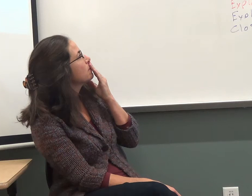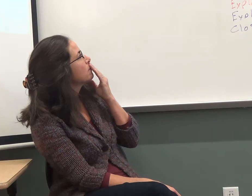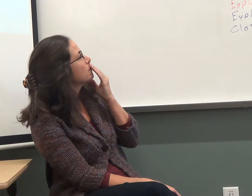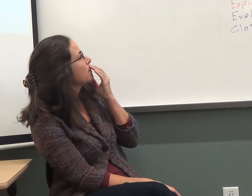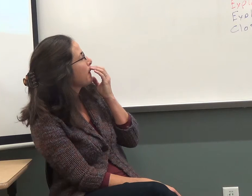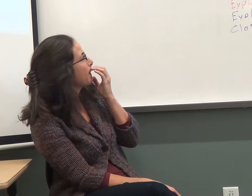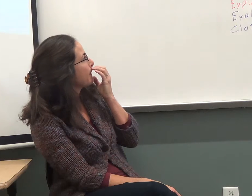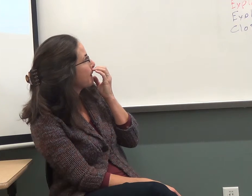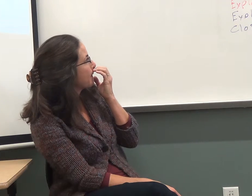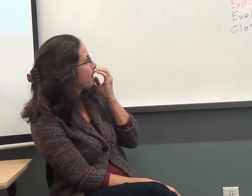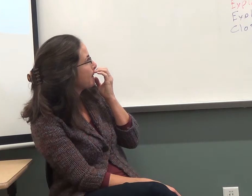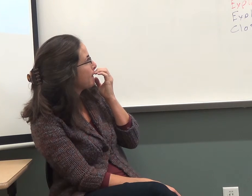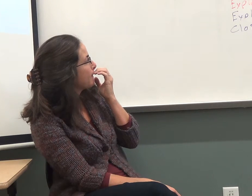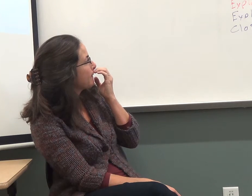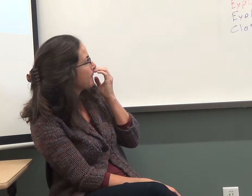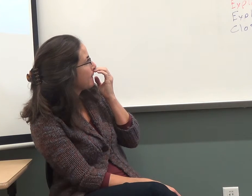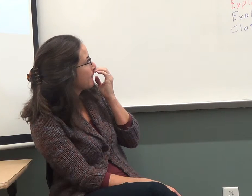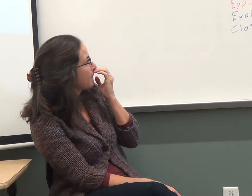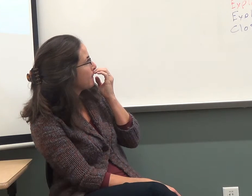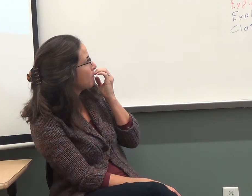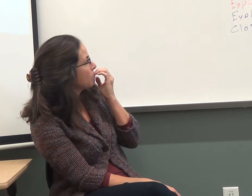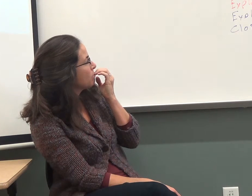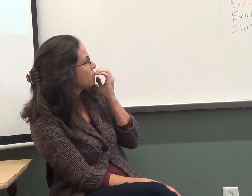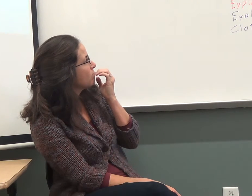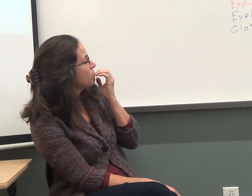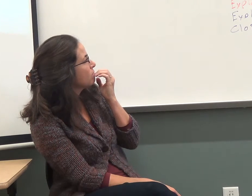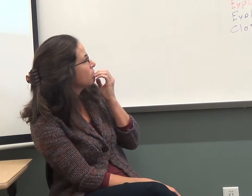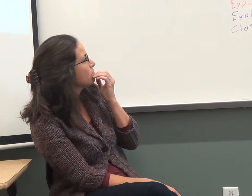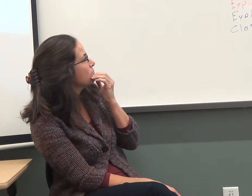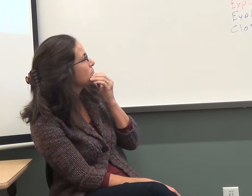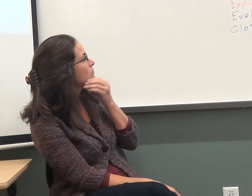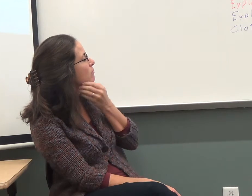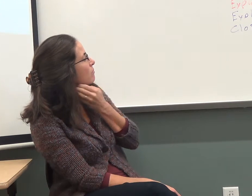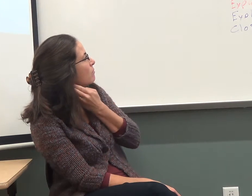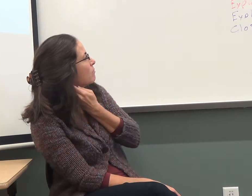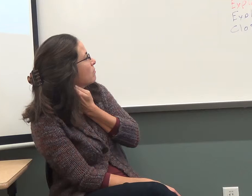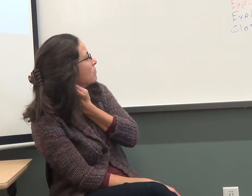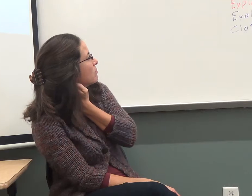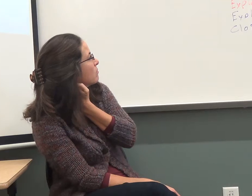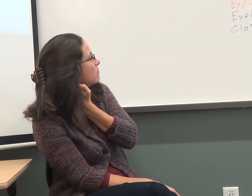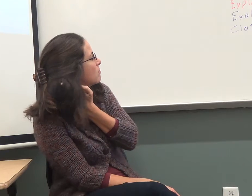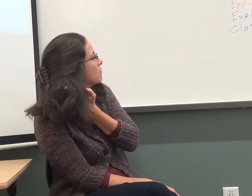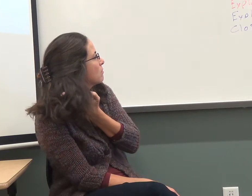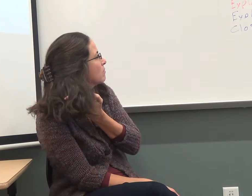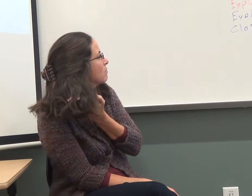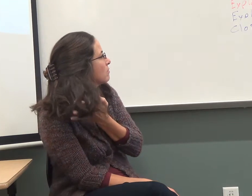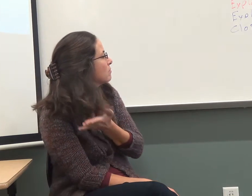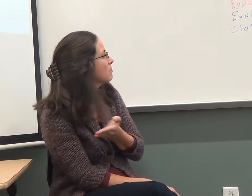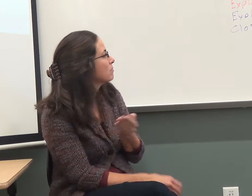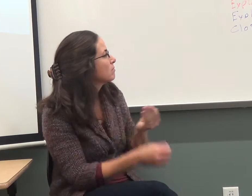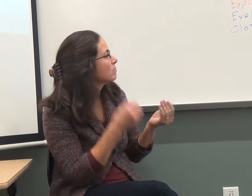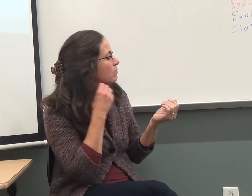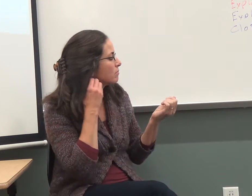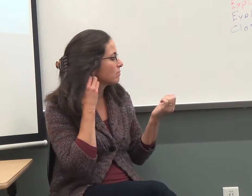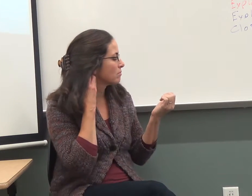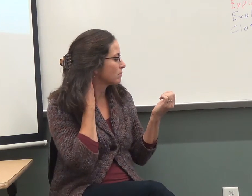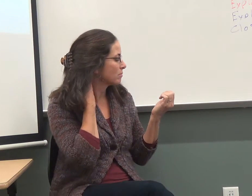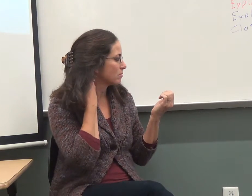next, right? So the next thing that's following you through would be what? Another explanation. Number 4 would be an explanation. Number 5 would be